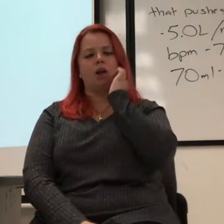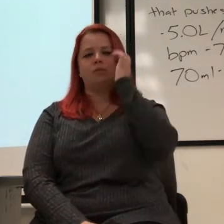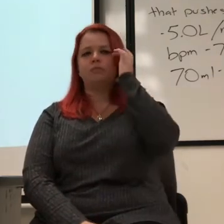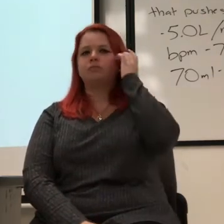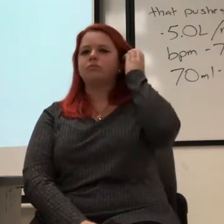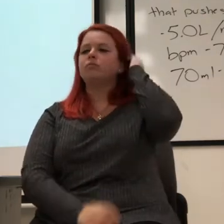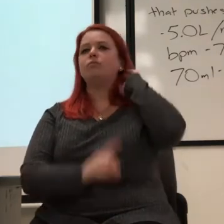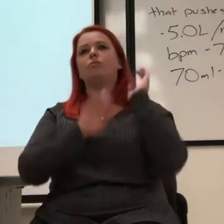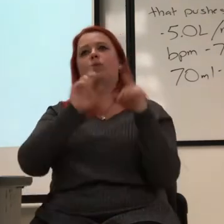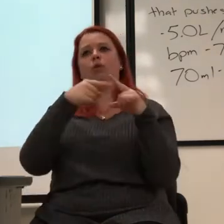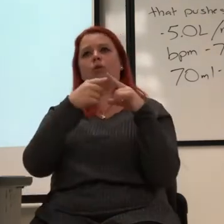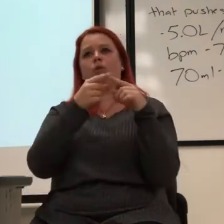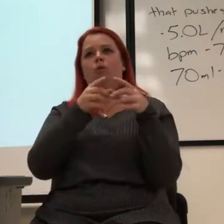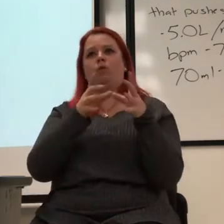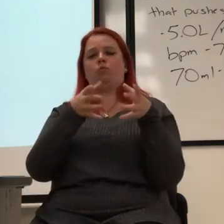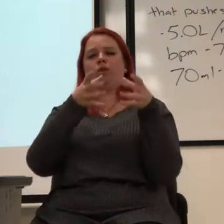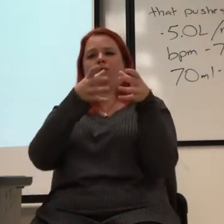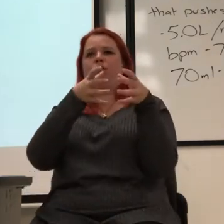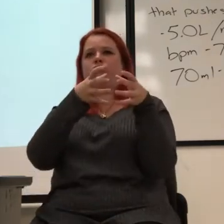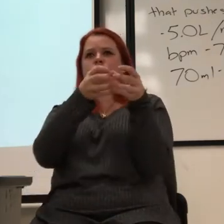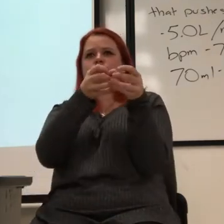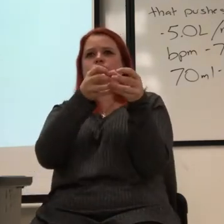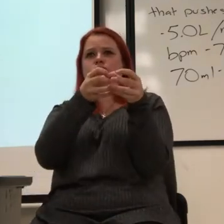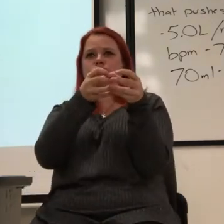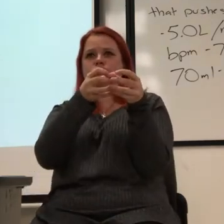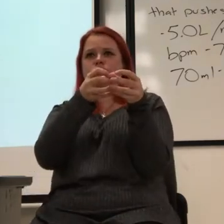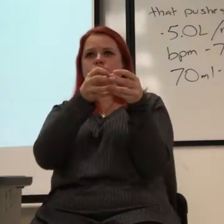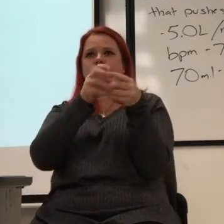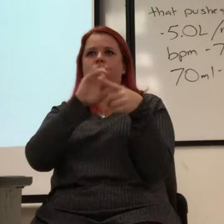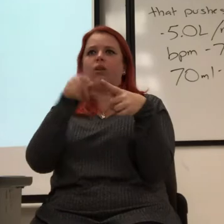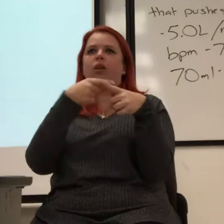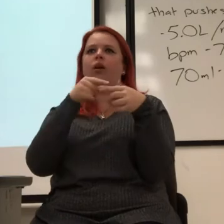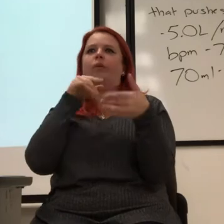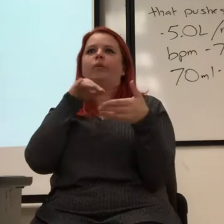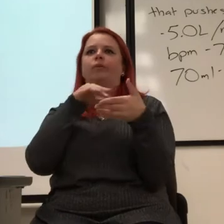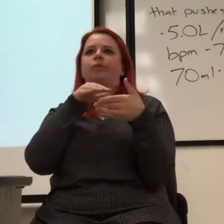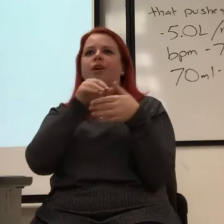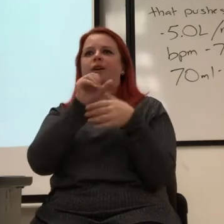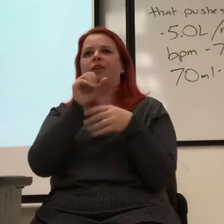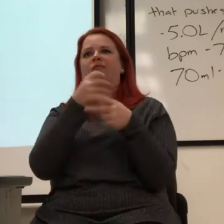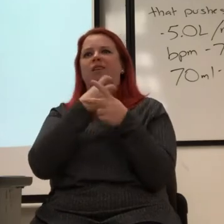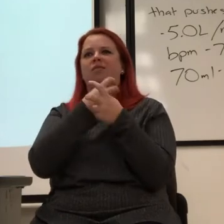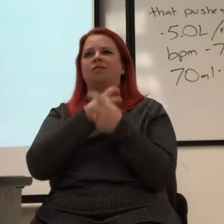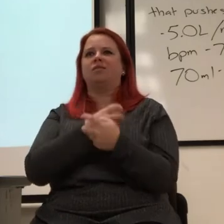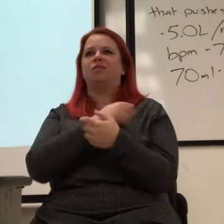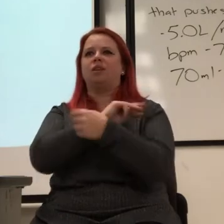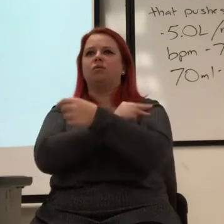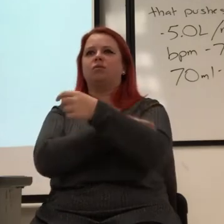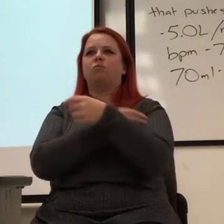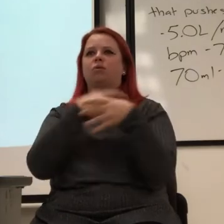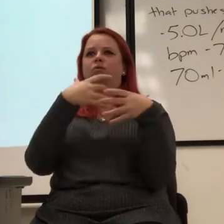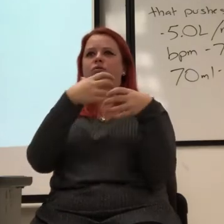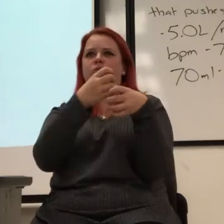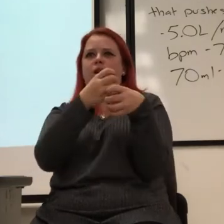When the heart muscle contracts, like when you studied skeletal muscle contraction, it basically